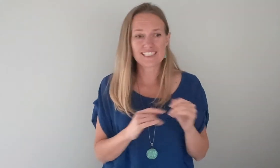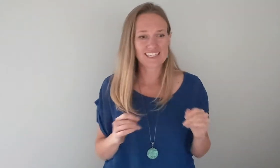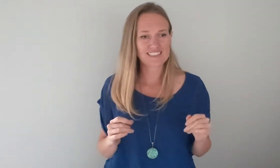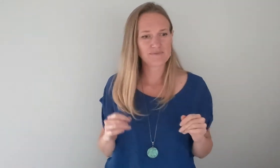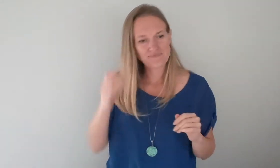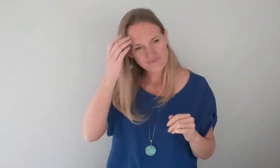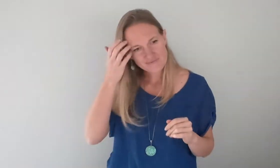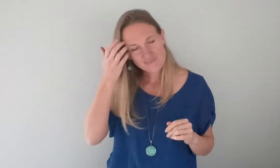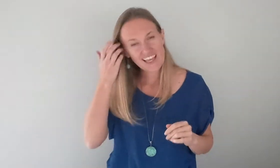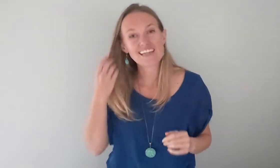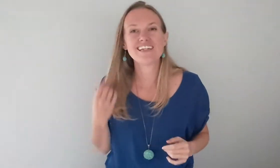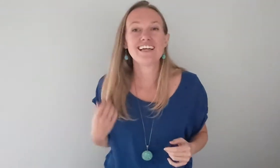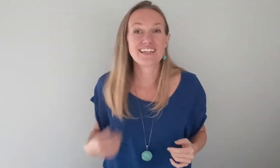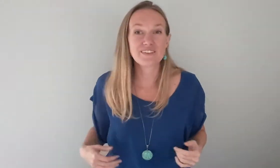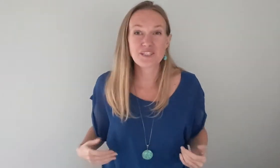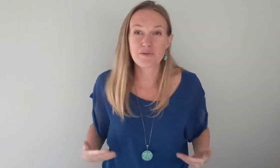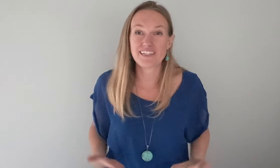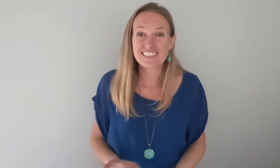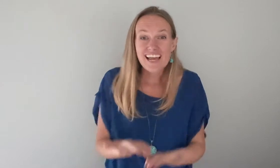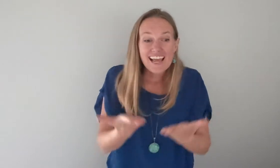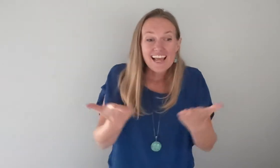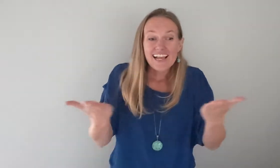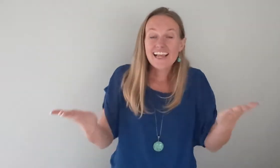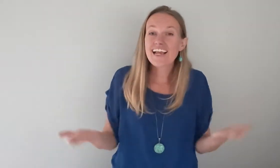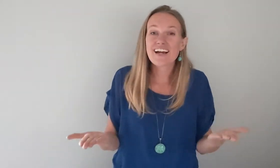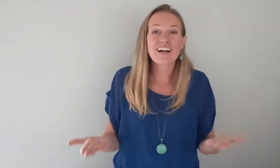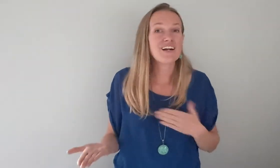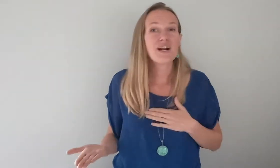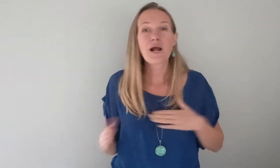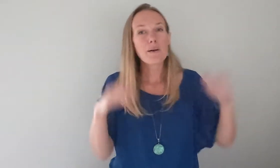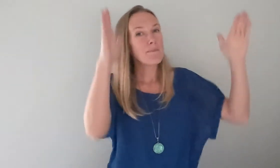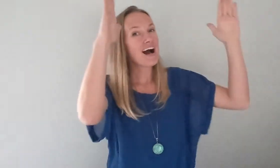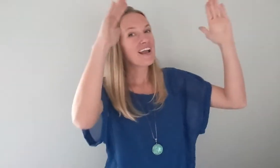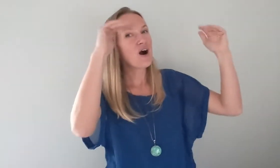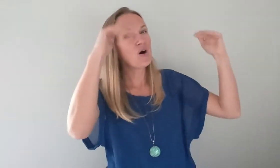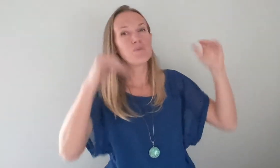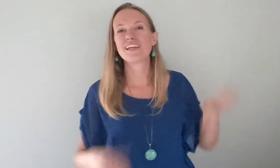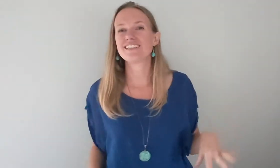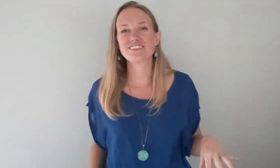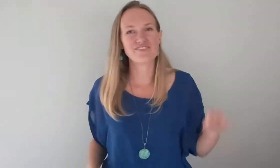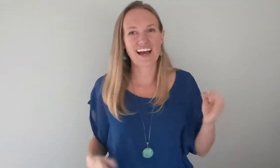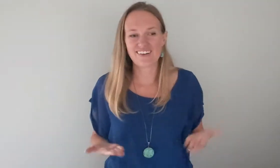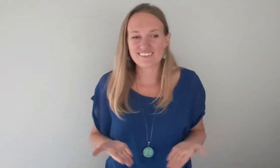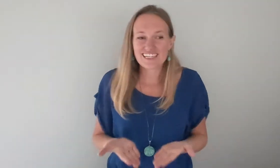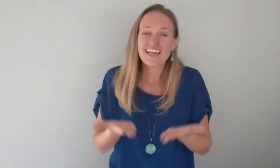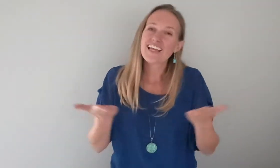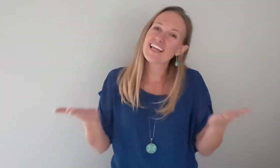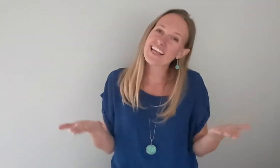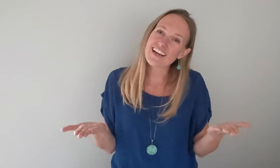Jesus. Okay, then it goes to the bridge. Here my hope is found.